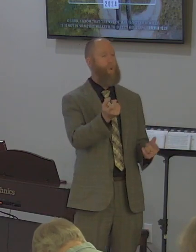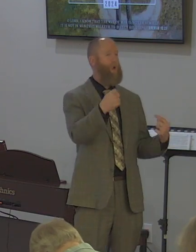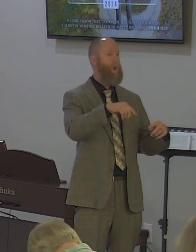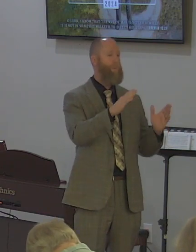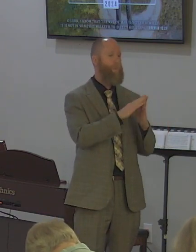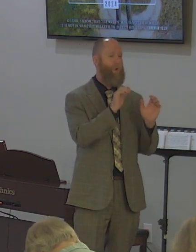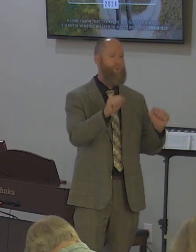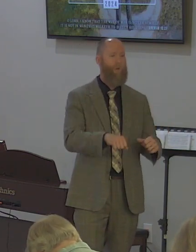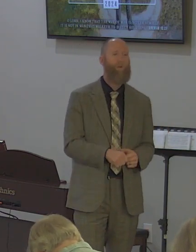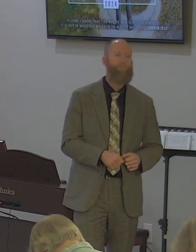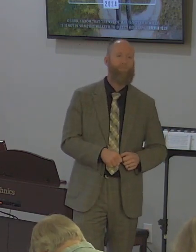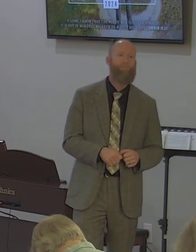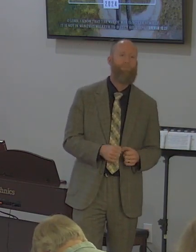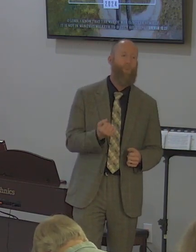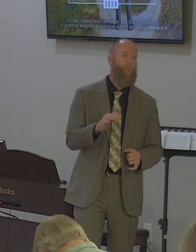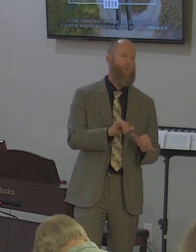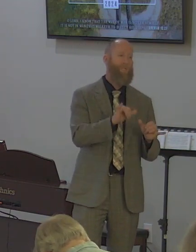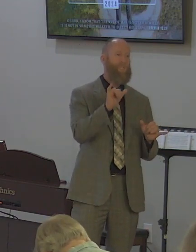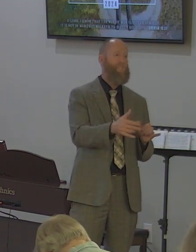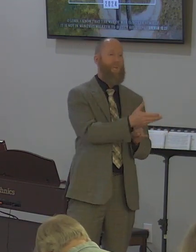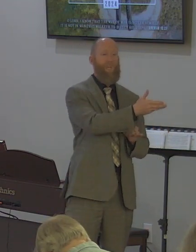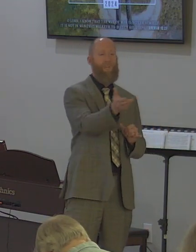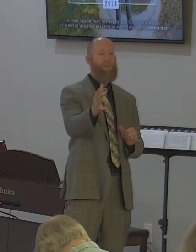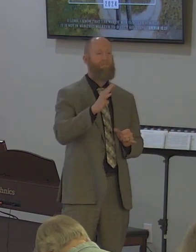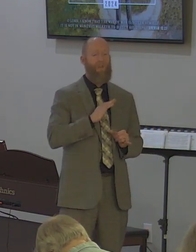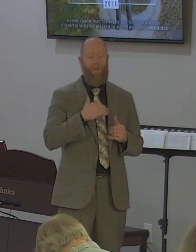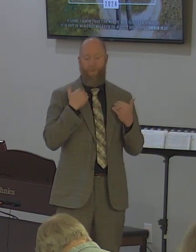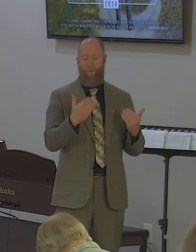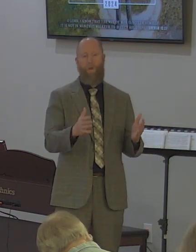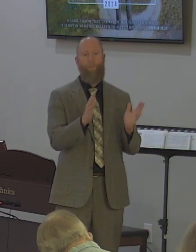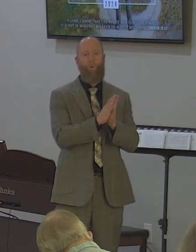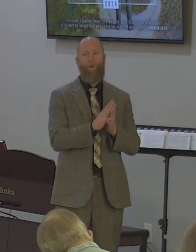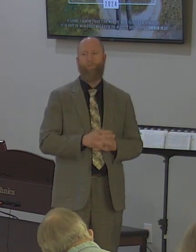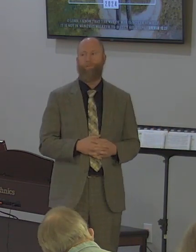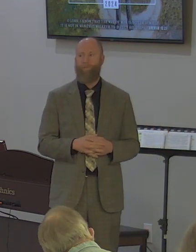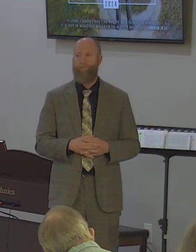Would you get on your knees tonight? Would you begin?